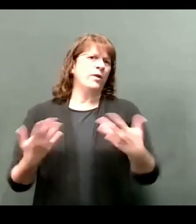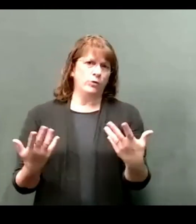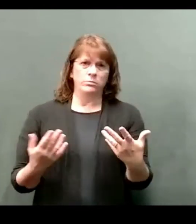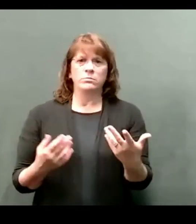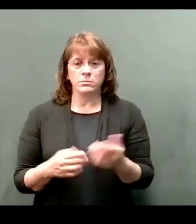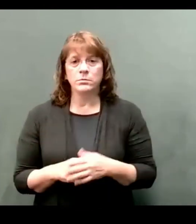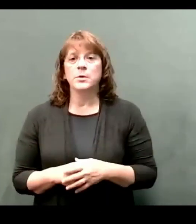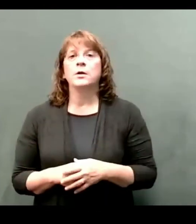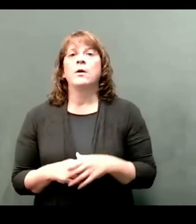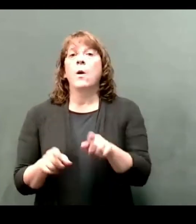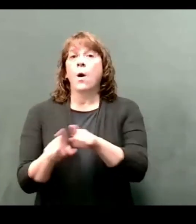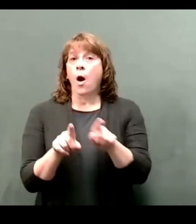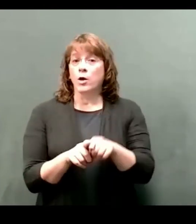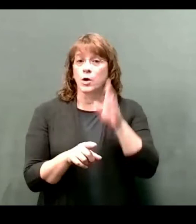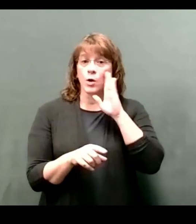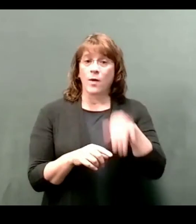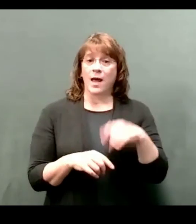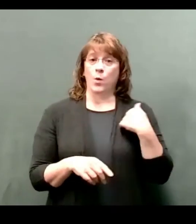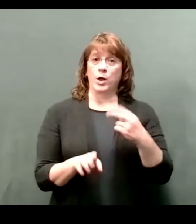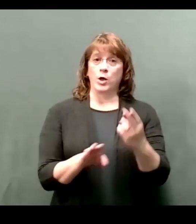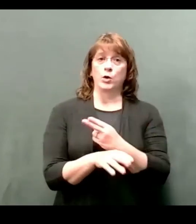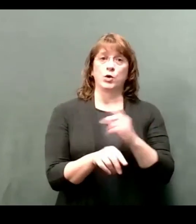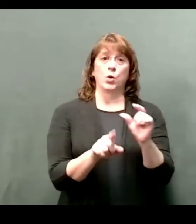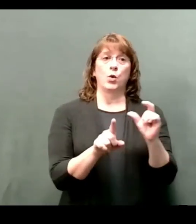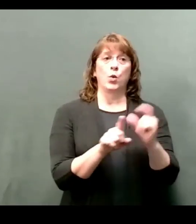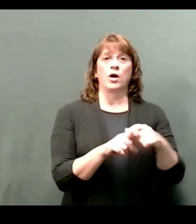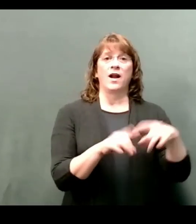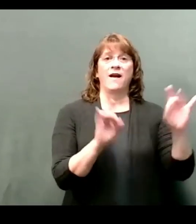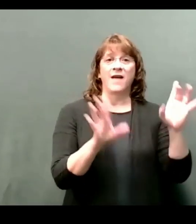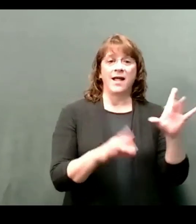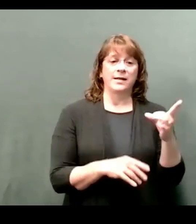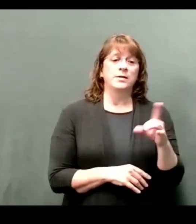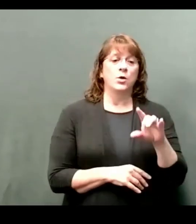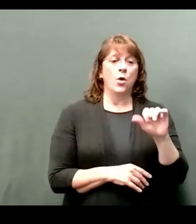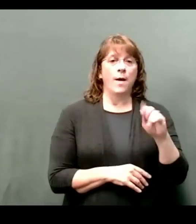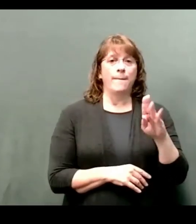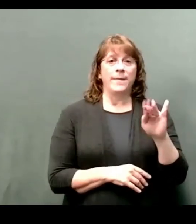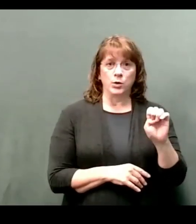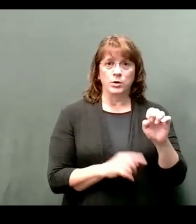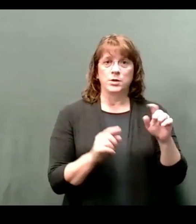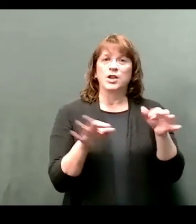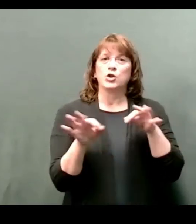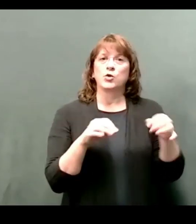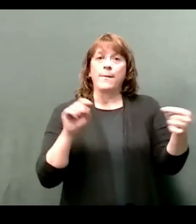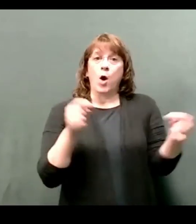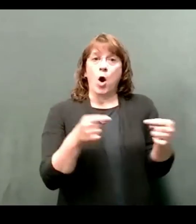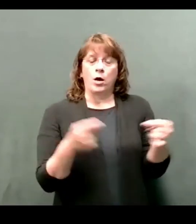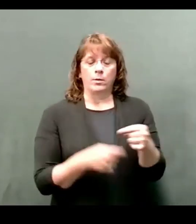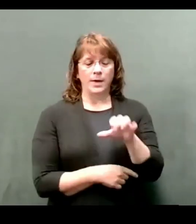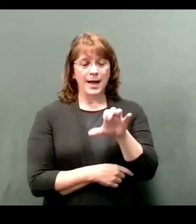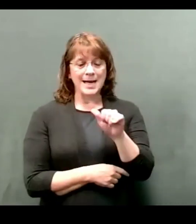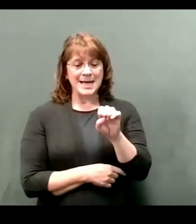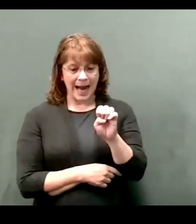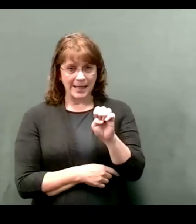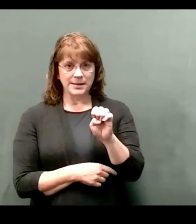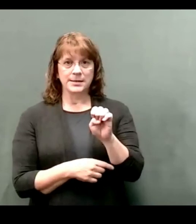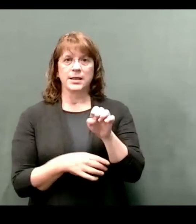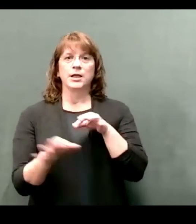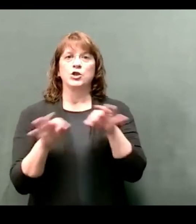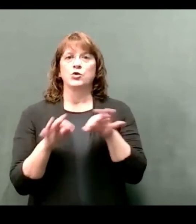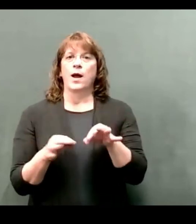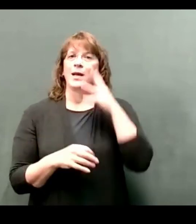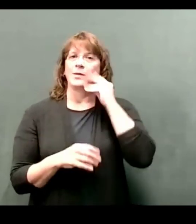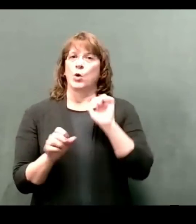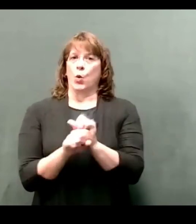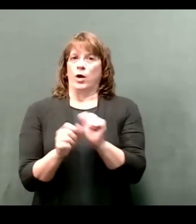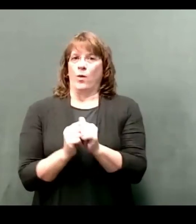work. We also want to note that we use the words violence or abuse to describe harm, and case to describe the experience